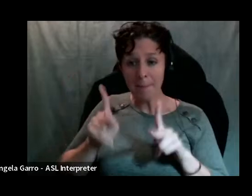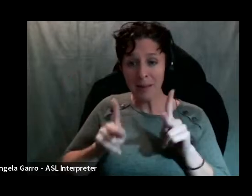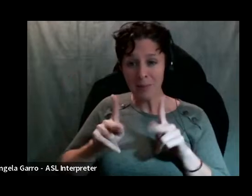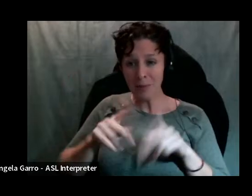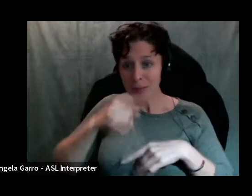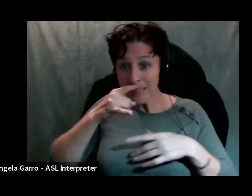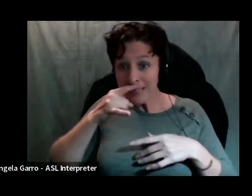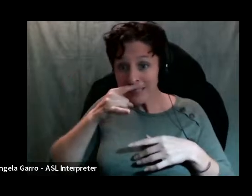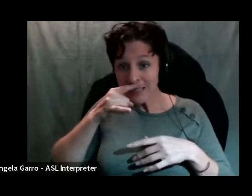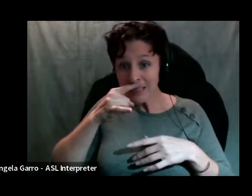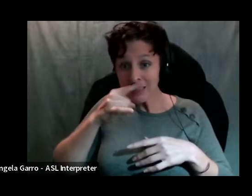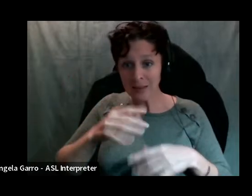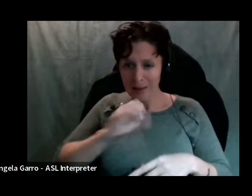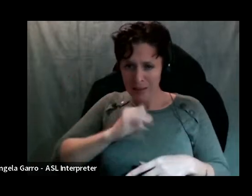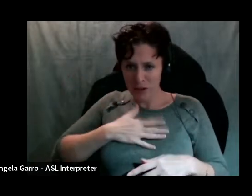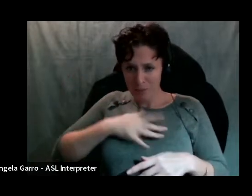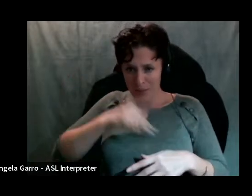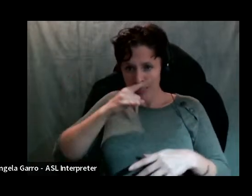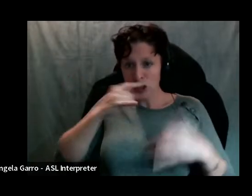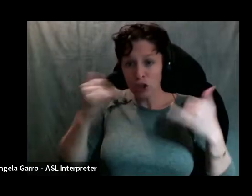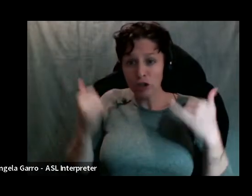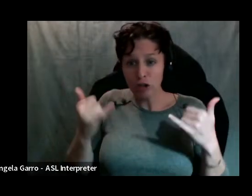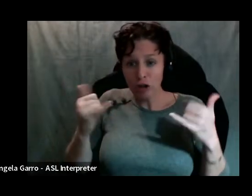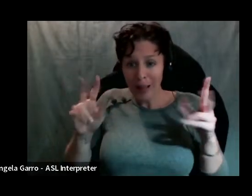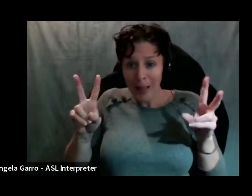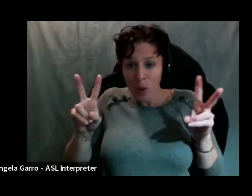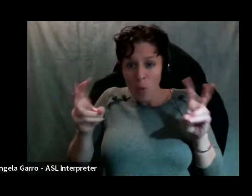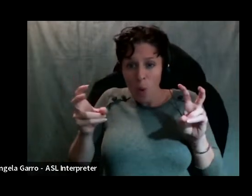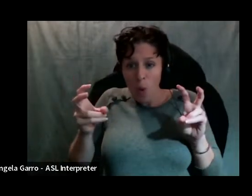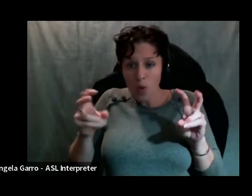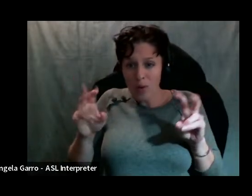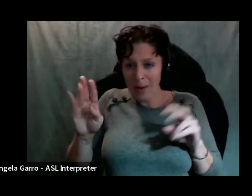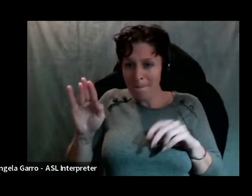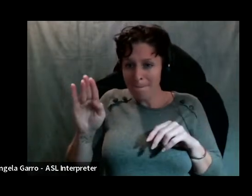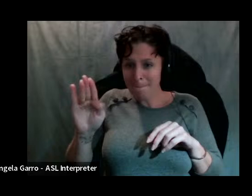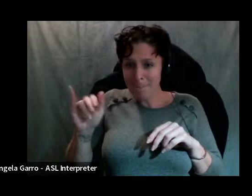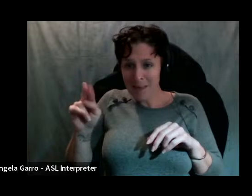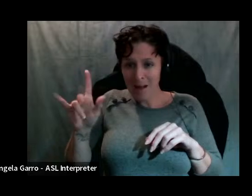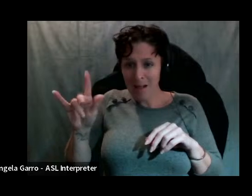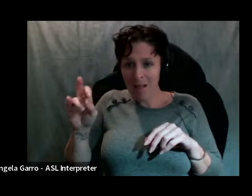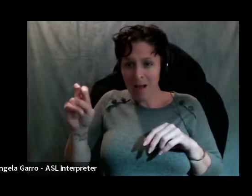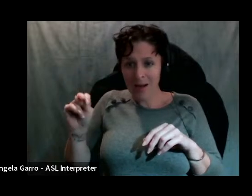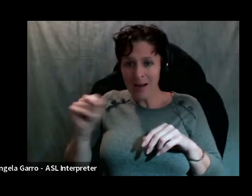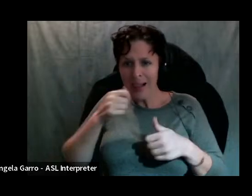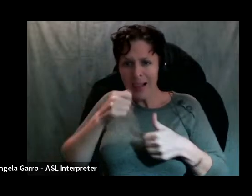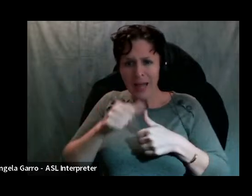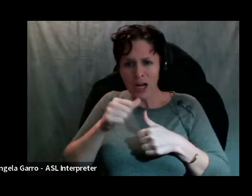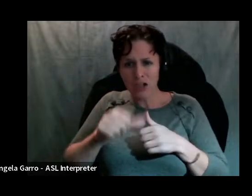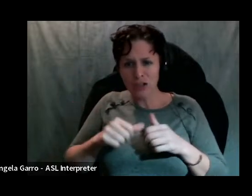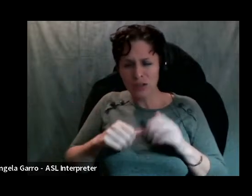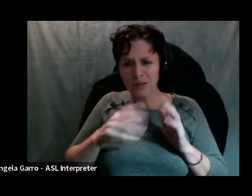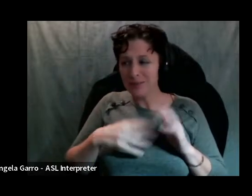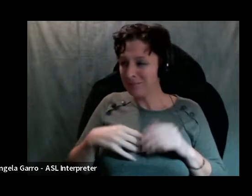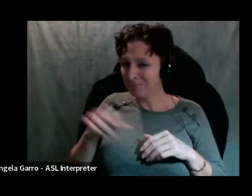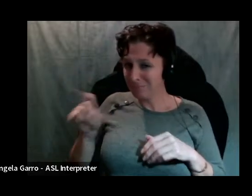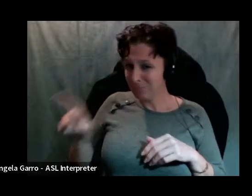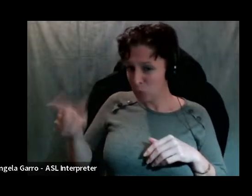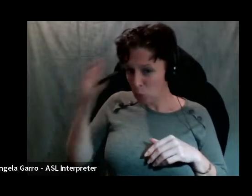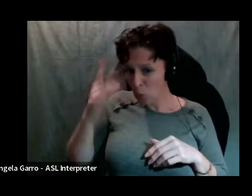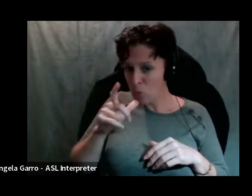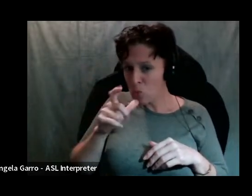kids at the age of my kids, currently quoting from Bin Laden letters. And I asked her, do you know who Bin Laden